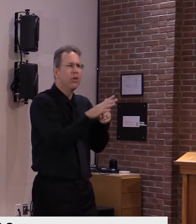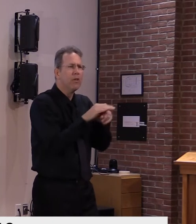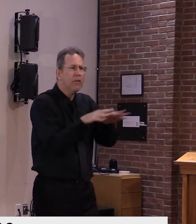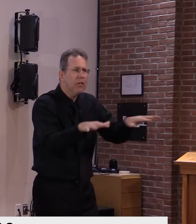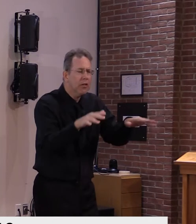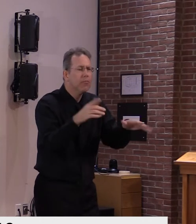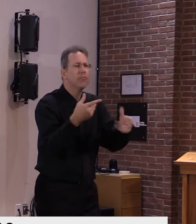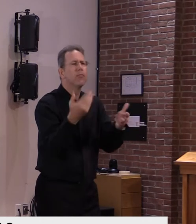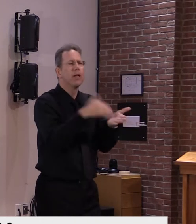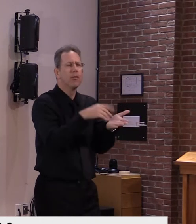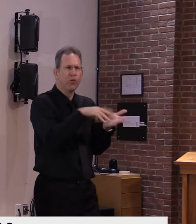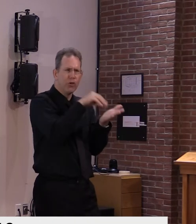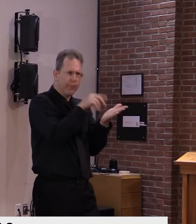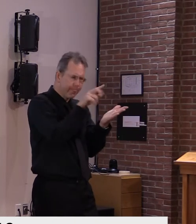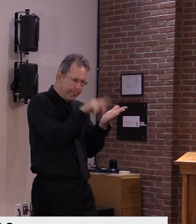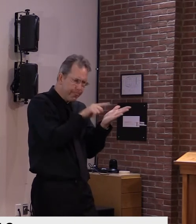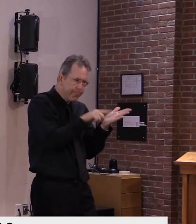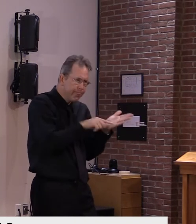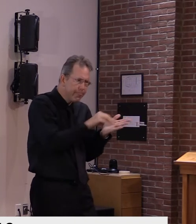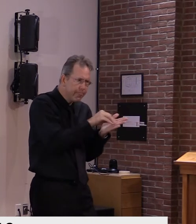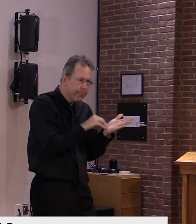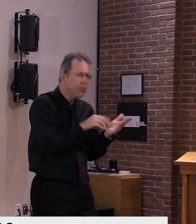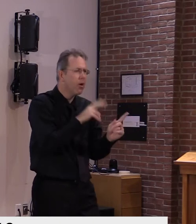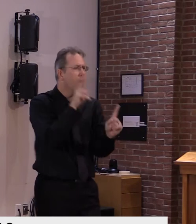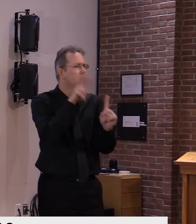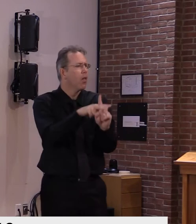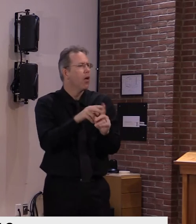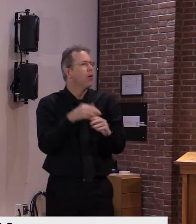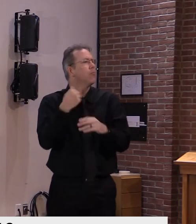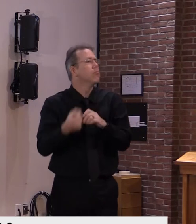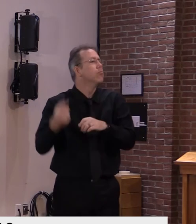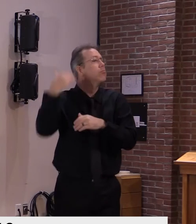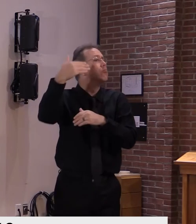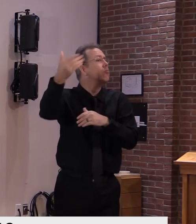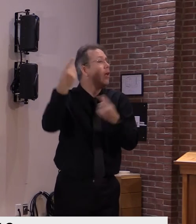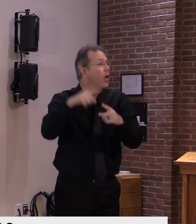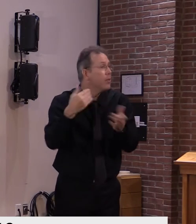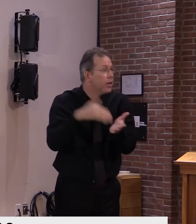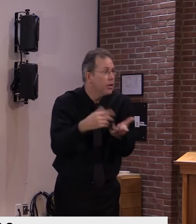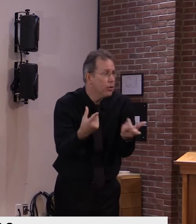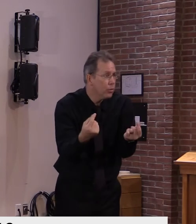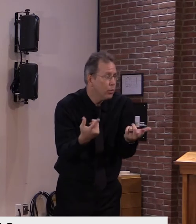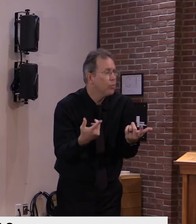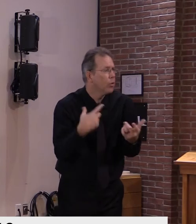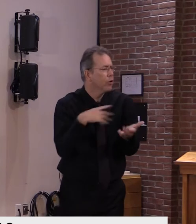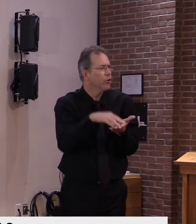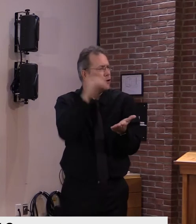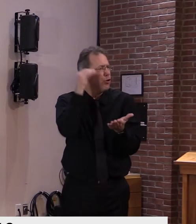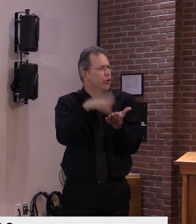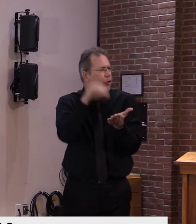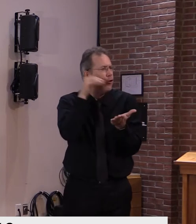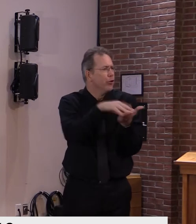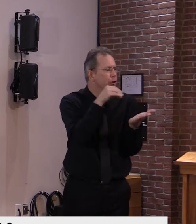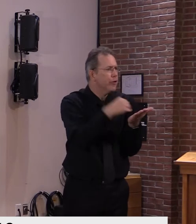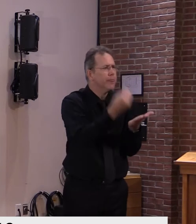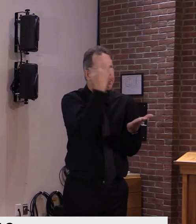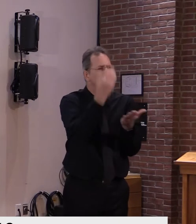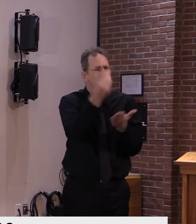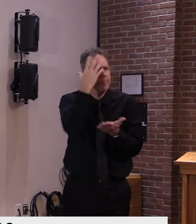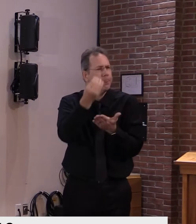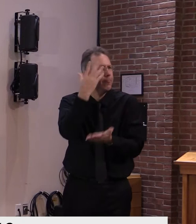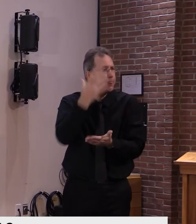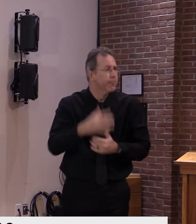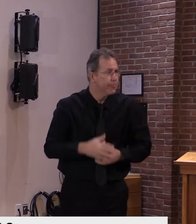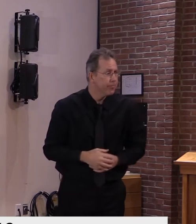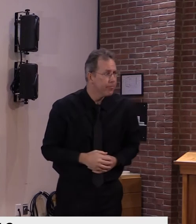another flooding event. As well, with this virus, we're going to do things